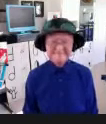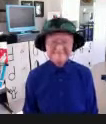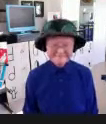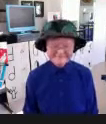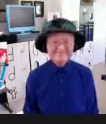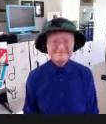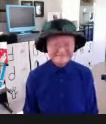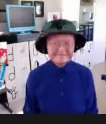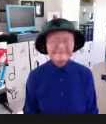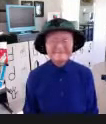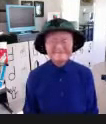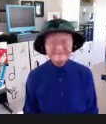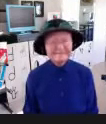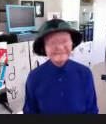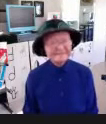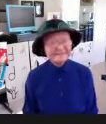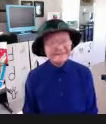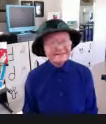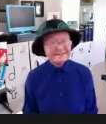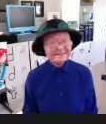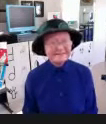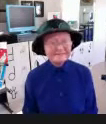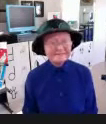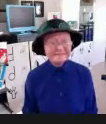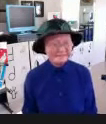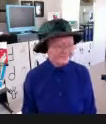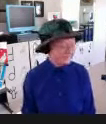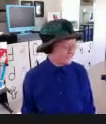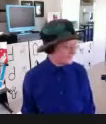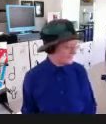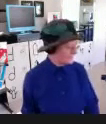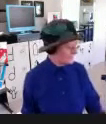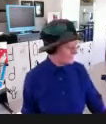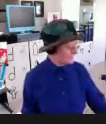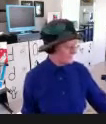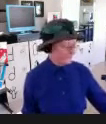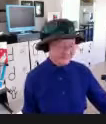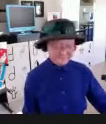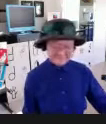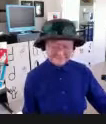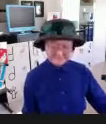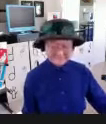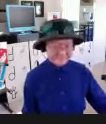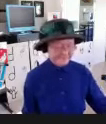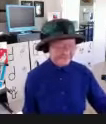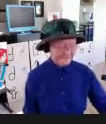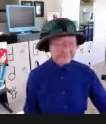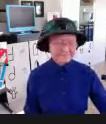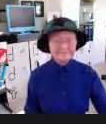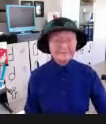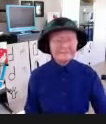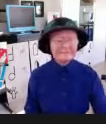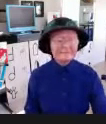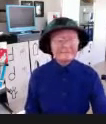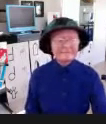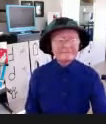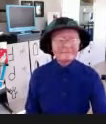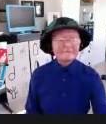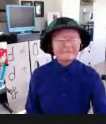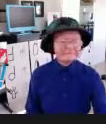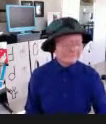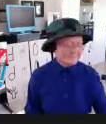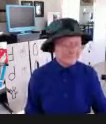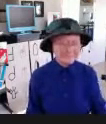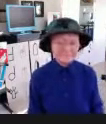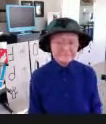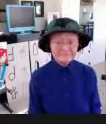Okay, let's see. So let's start with looking at the prompts. We took quite a while to